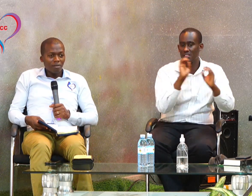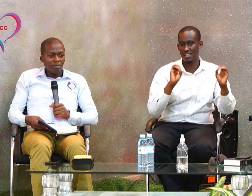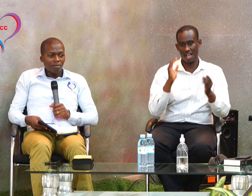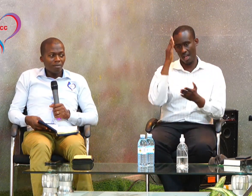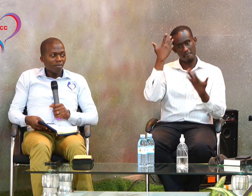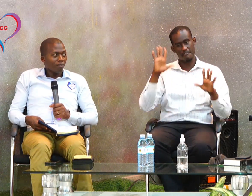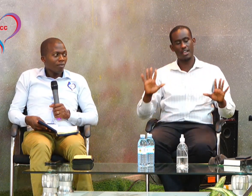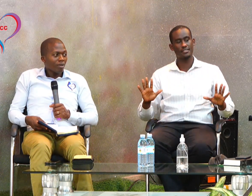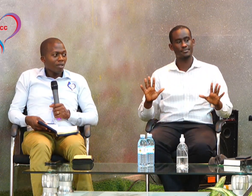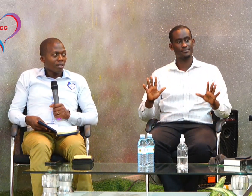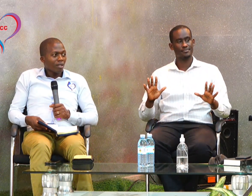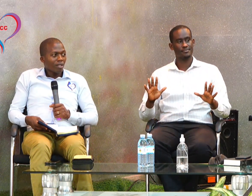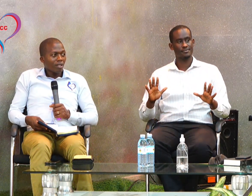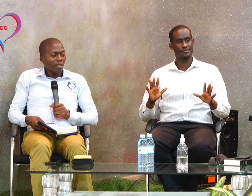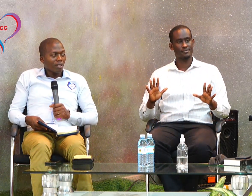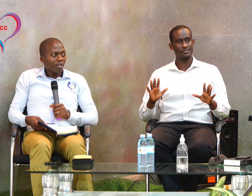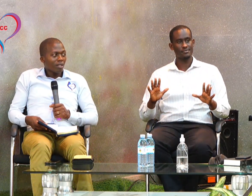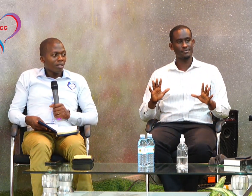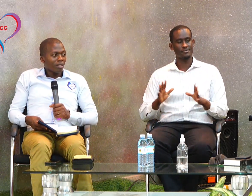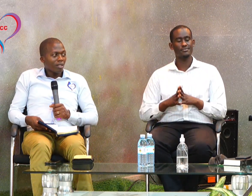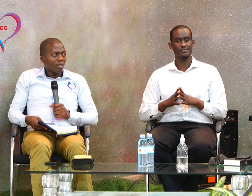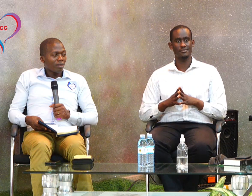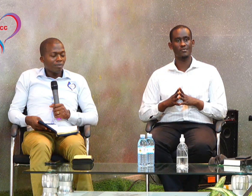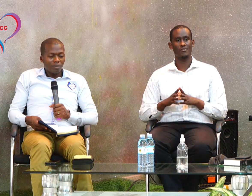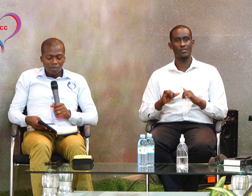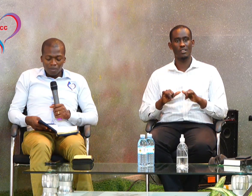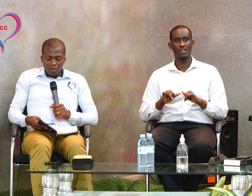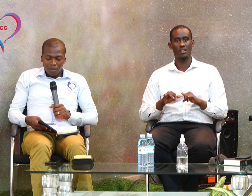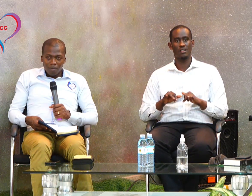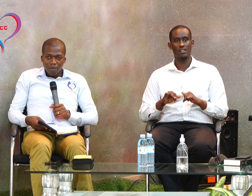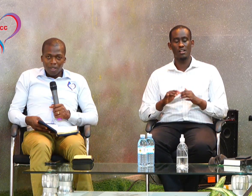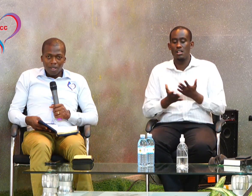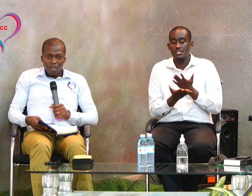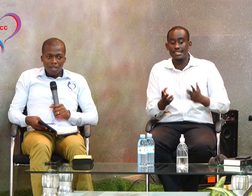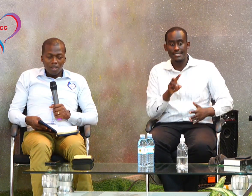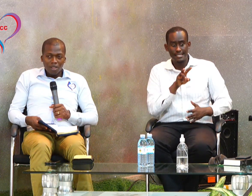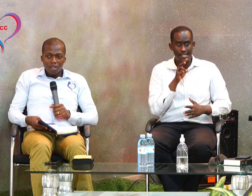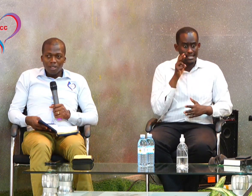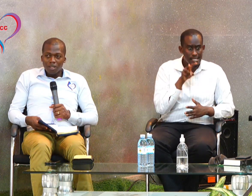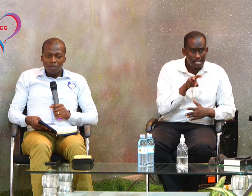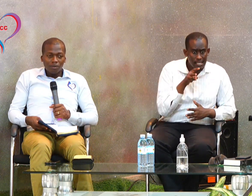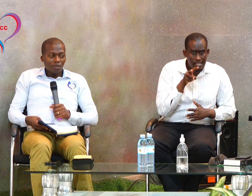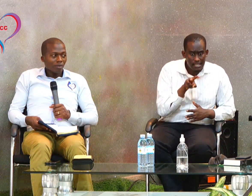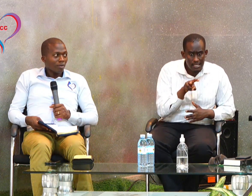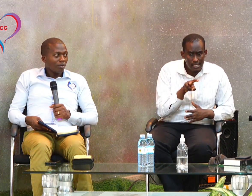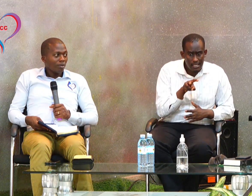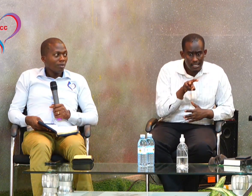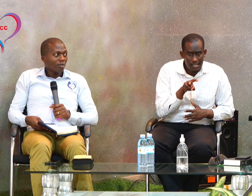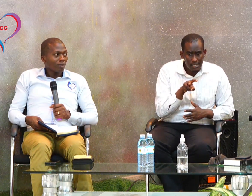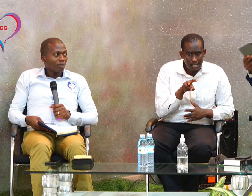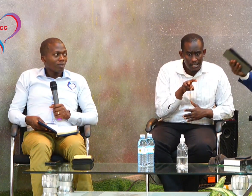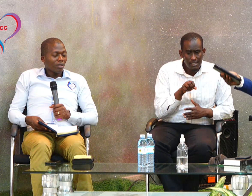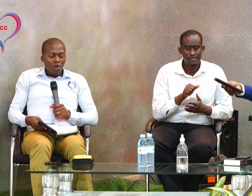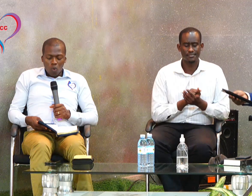will just come to this portion where Pilate asked Jesus, what is truth? And Jesus answered, would have answered. Because Jesus told us, you will know